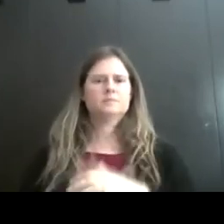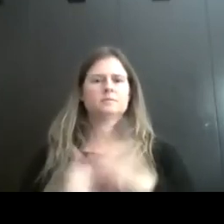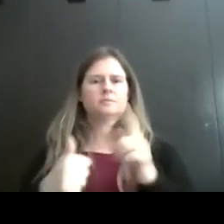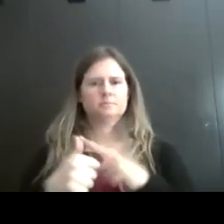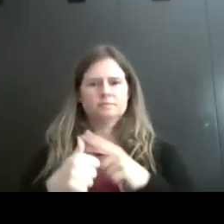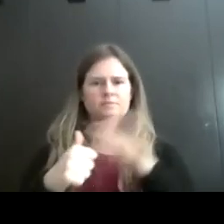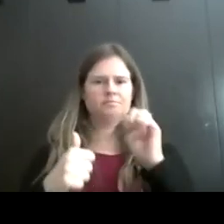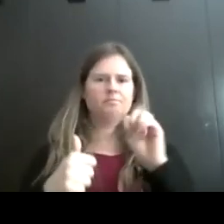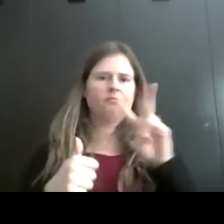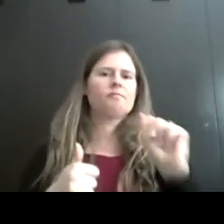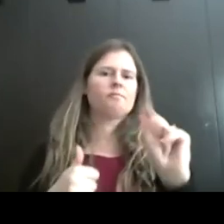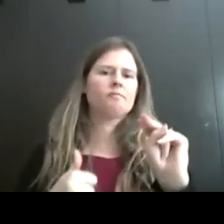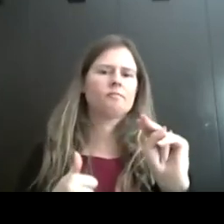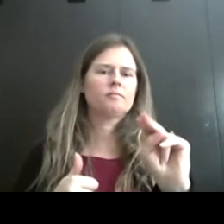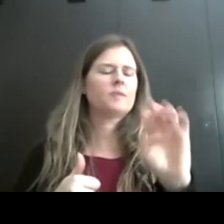one of them.